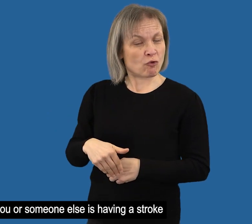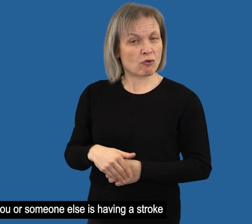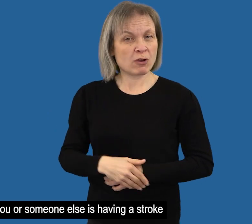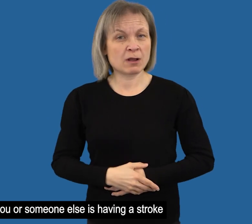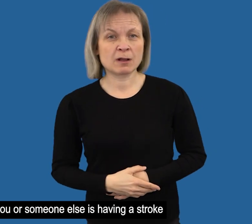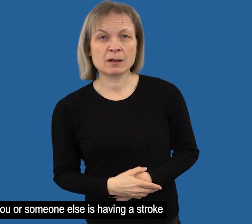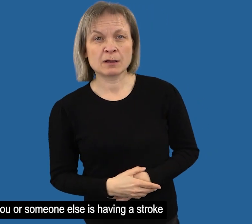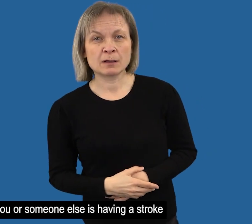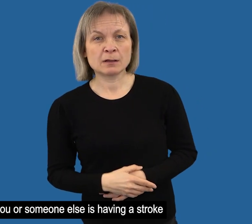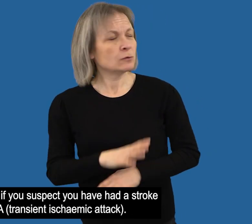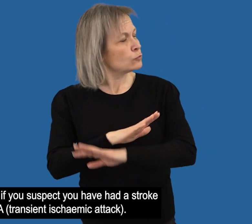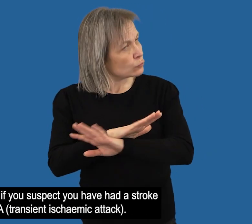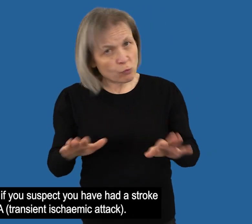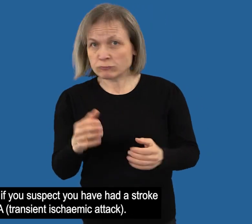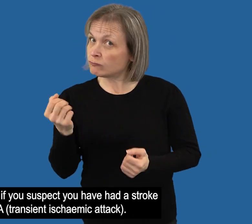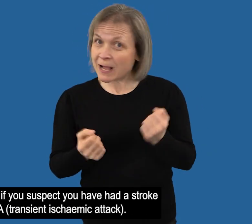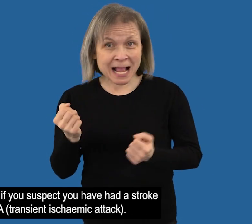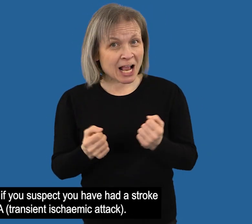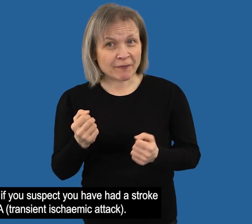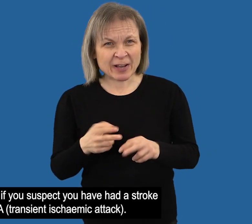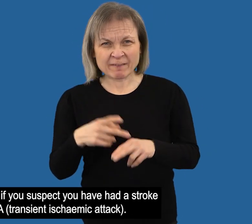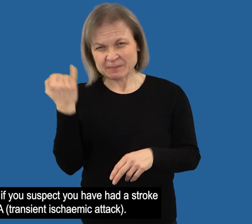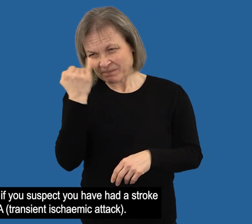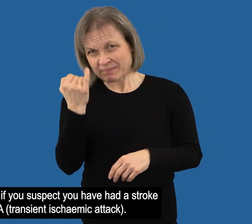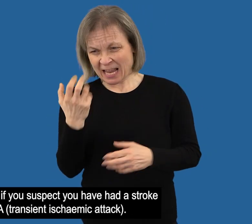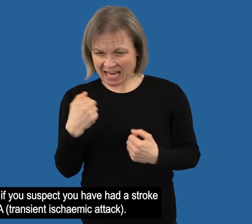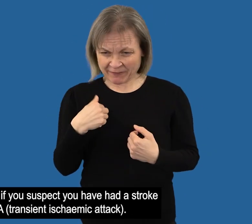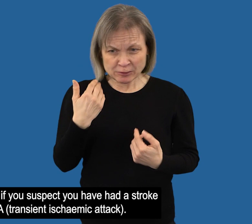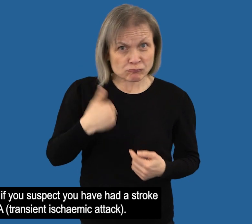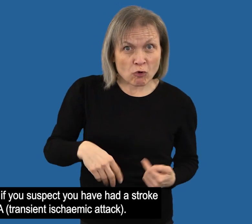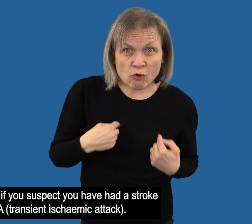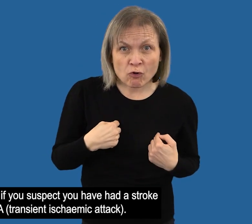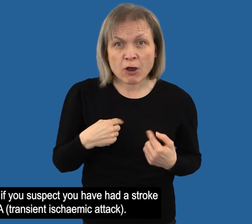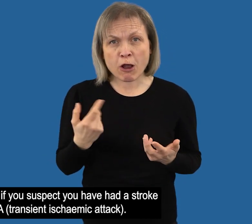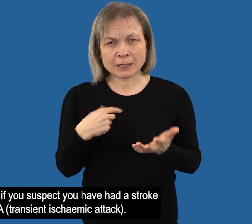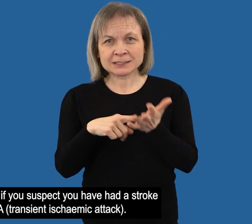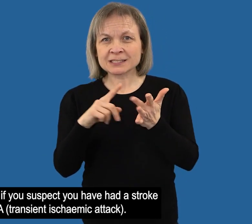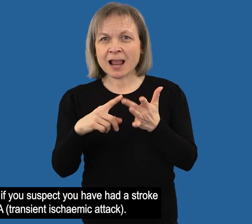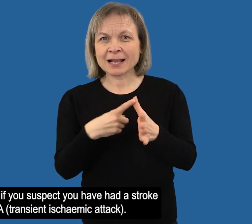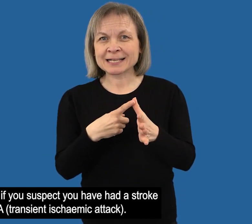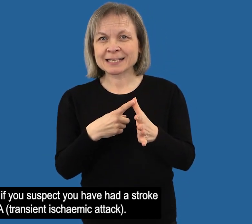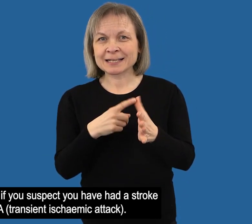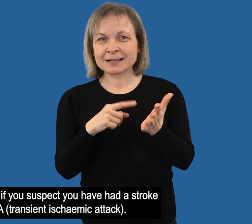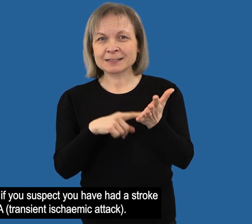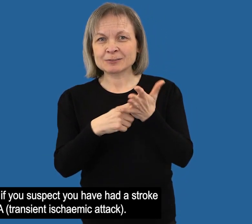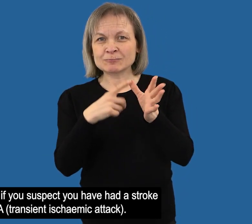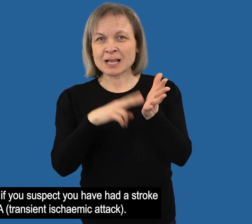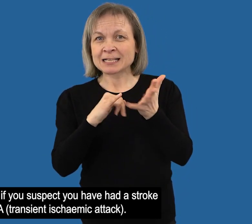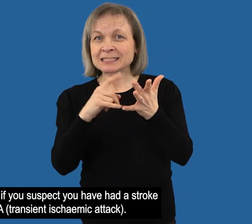a stroke. Do not drive if you suspect you have had a stroke, or TIA, transient ischemic